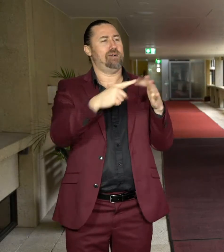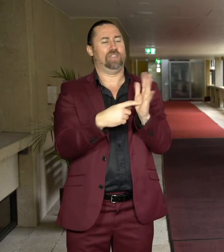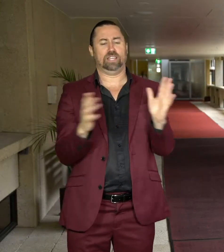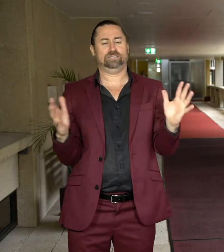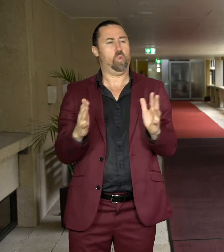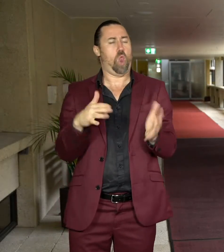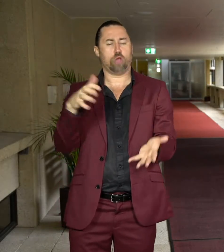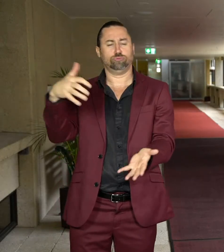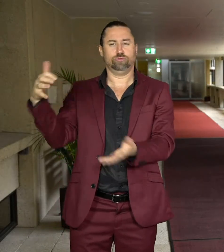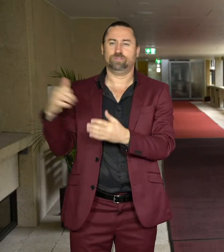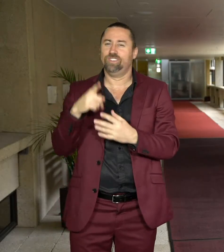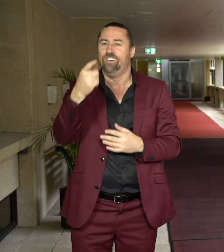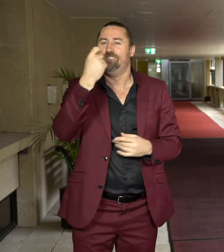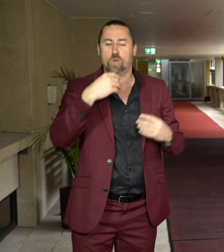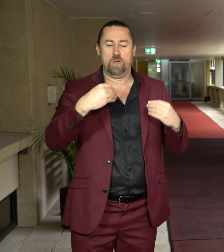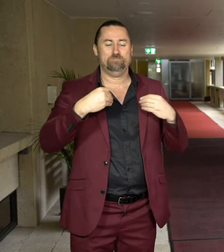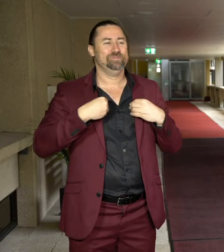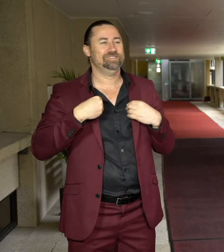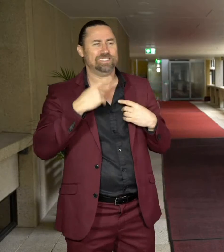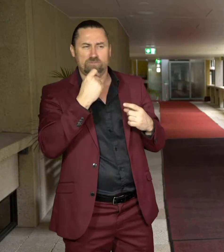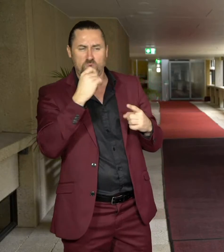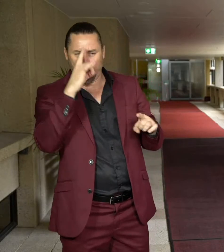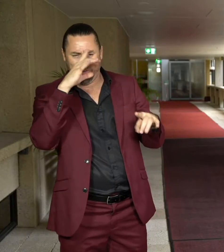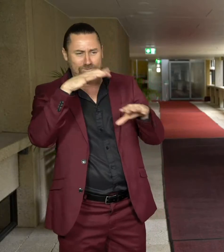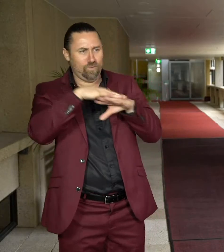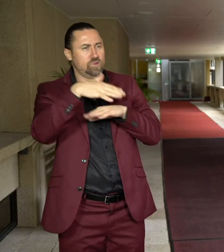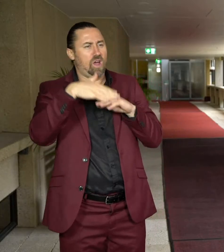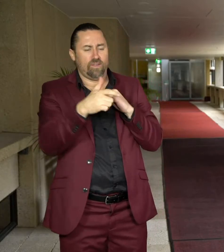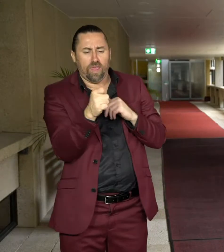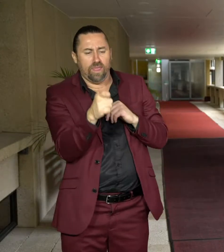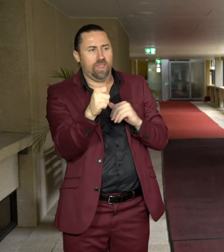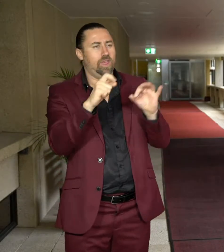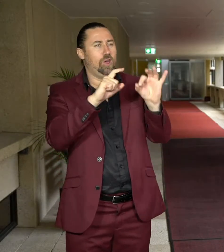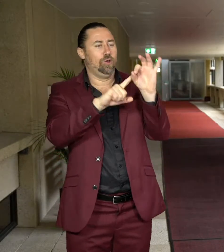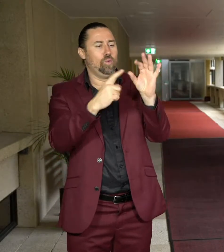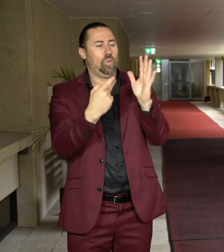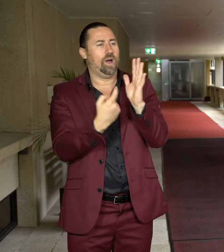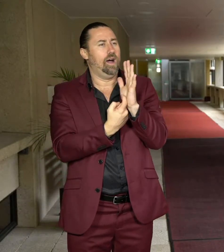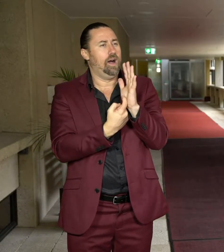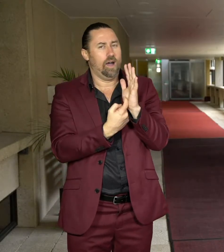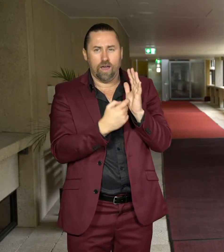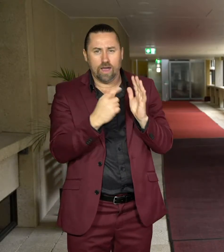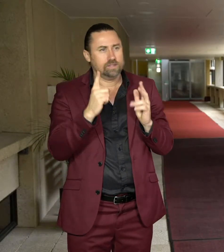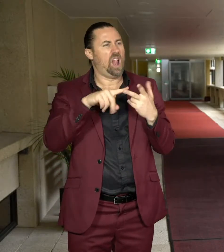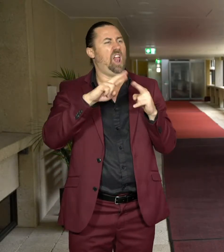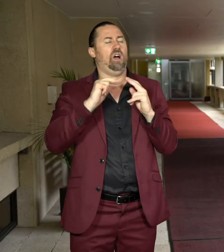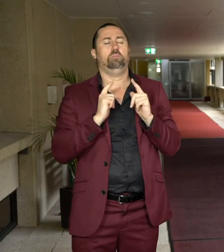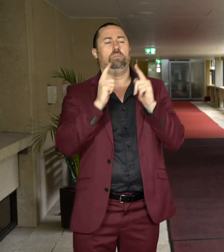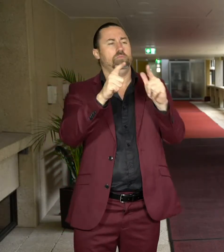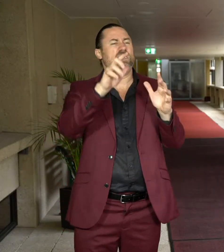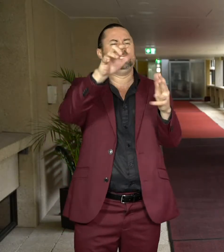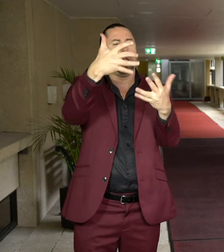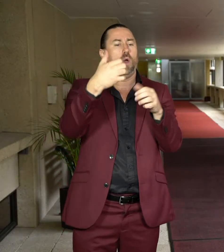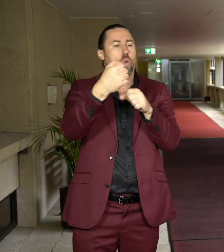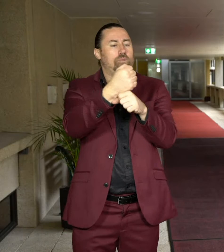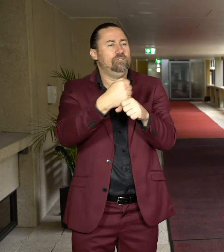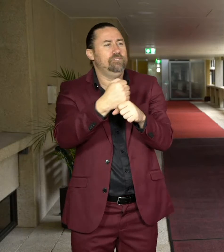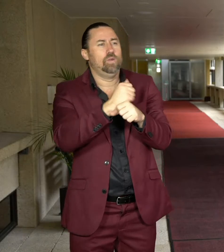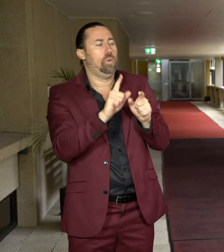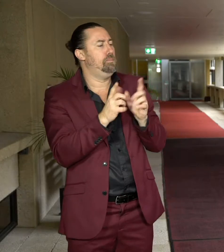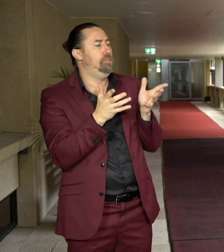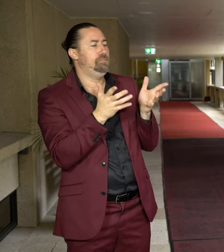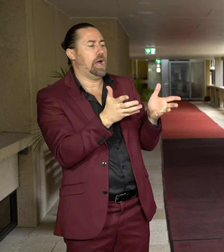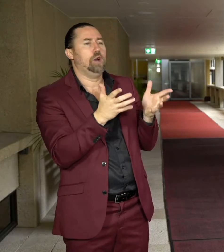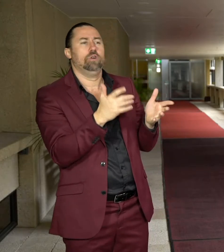We've had a few businesses saying it's a bit confusing. Like, does it apply to if you get takeaway coffee or if you go to a bakery, for